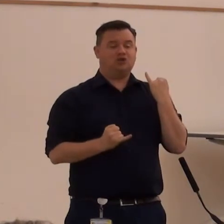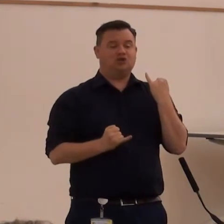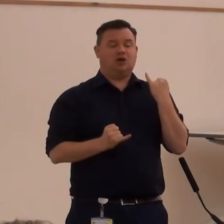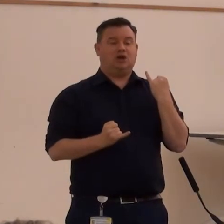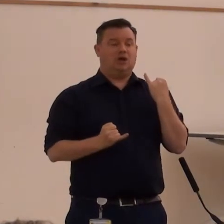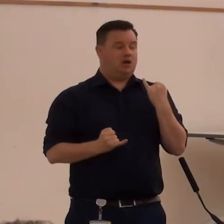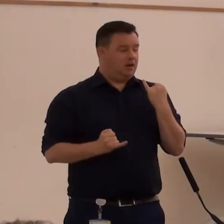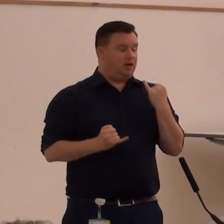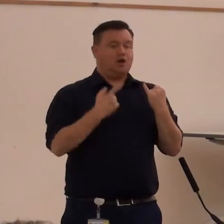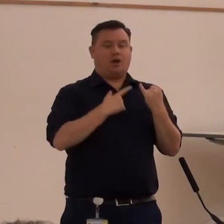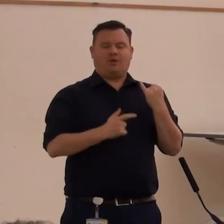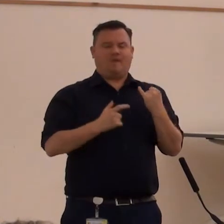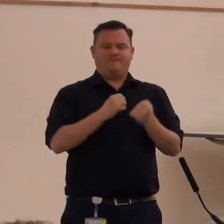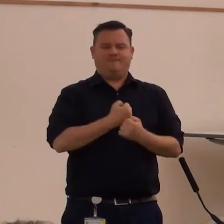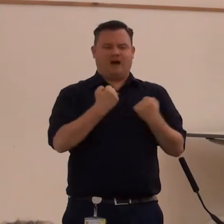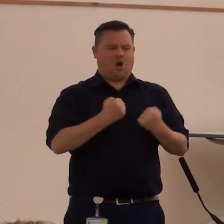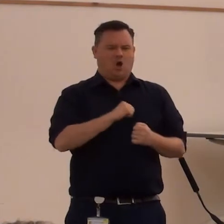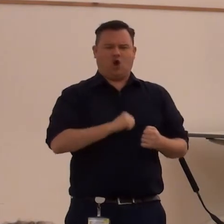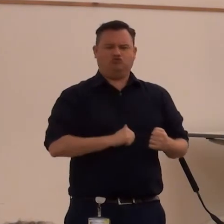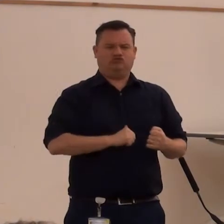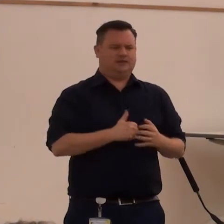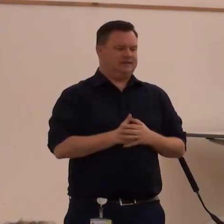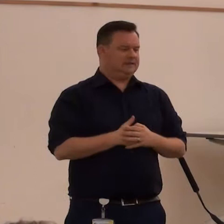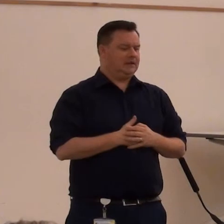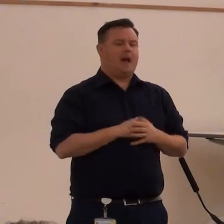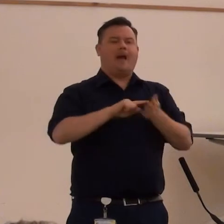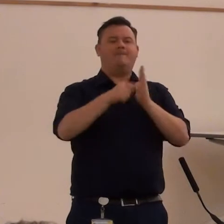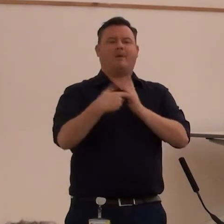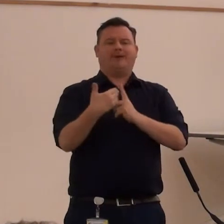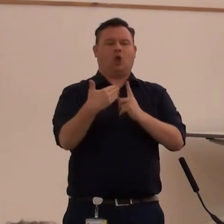not, oh, I can't remember what it is. Who knows that quote? It's about being noticed.